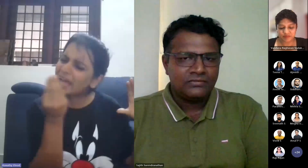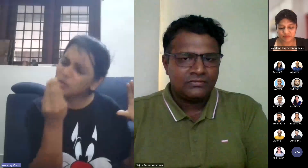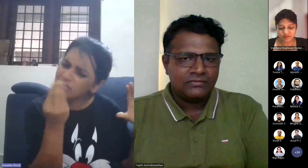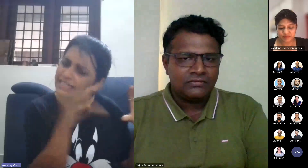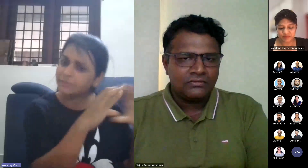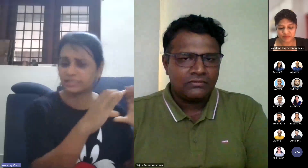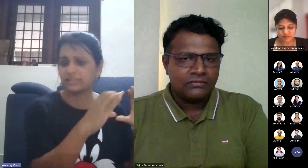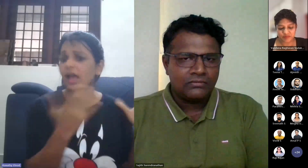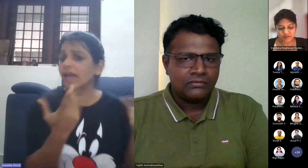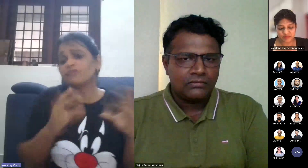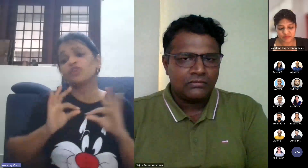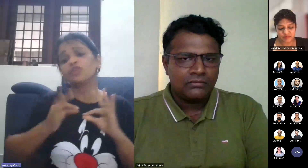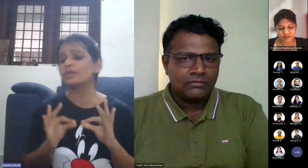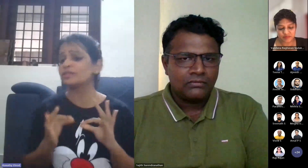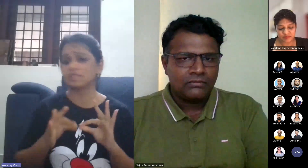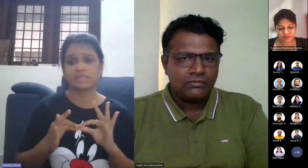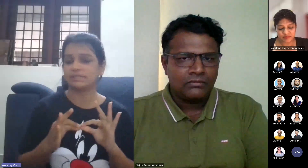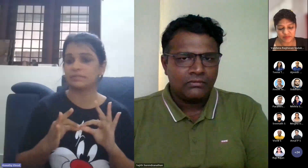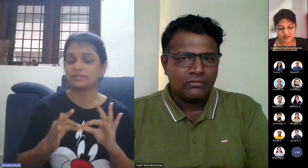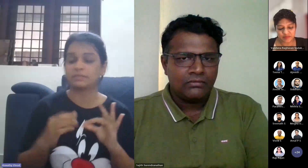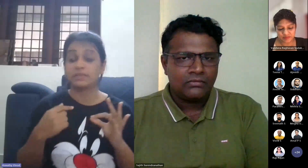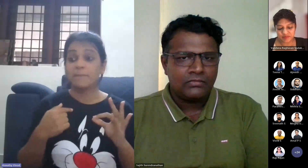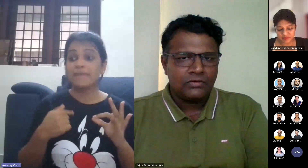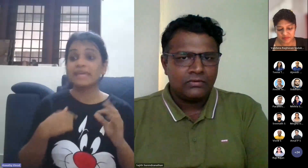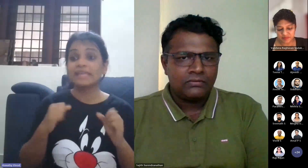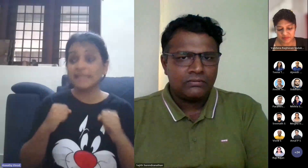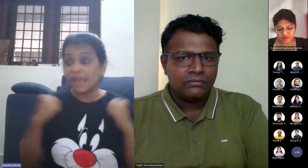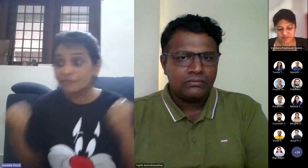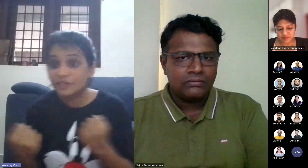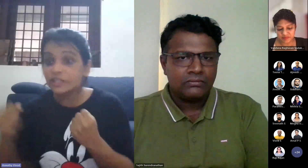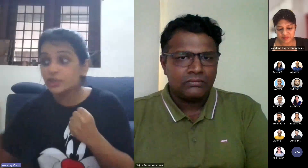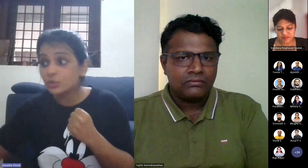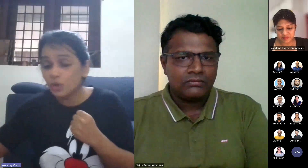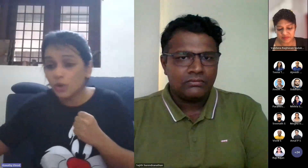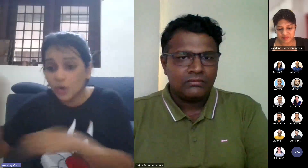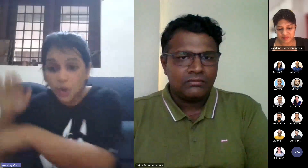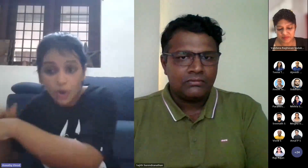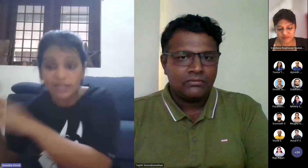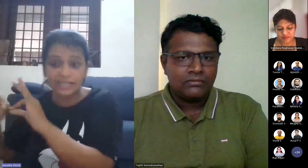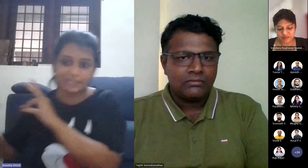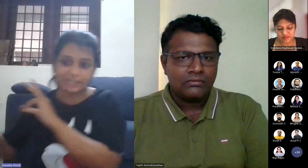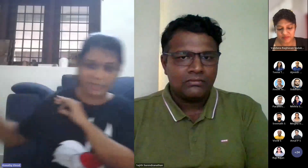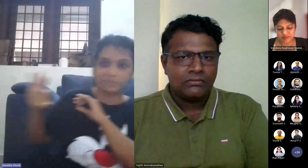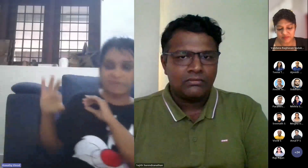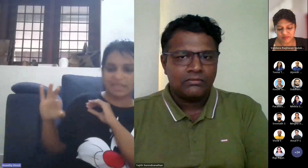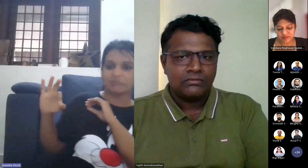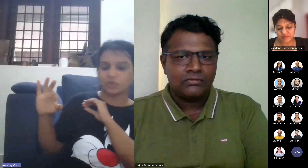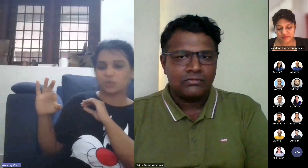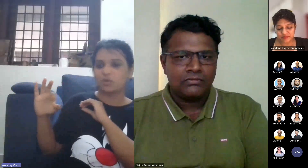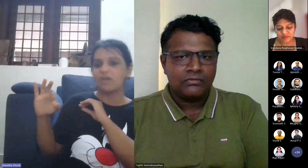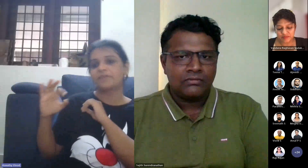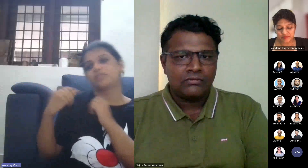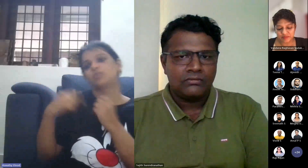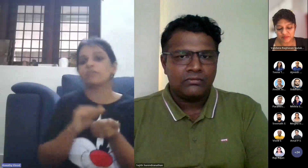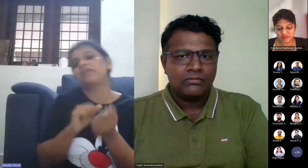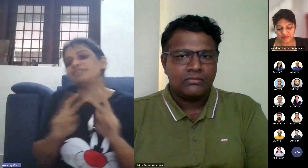learn their language a little bit, and if not, you can always use an interpreter. But making that effort to call an interpreter be with